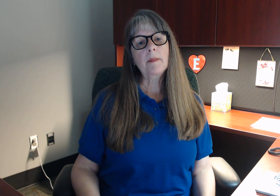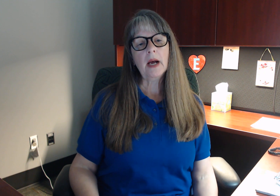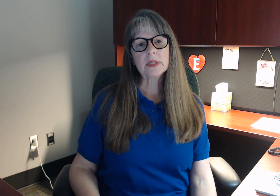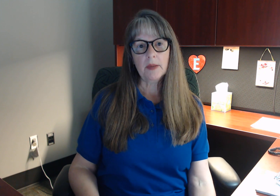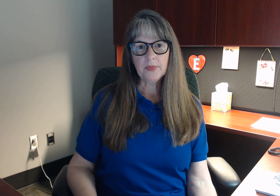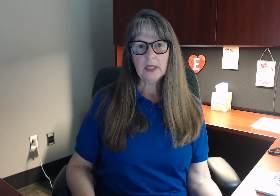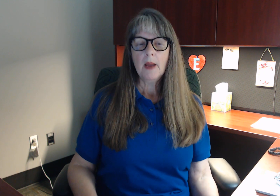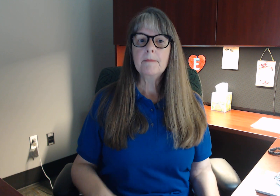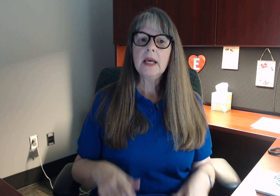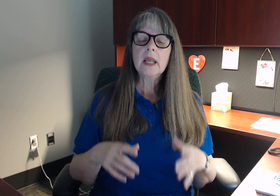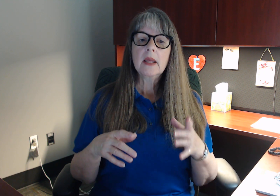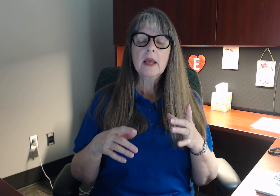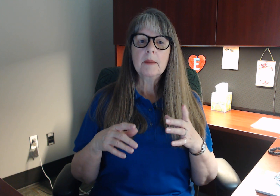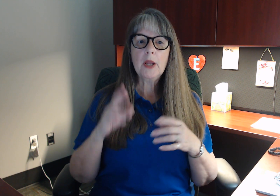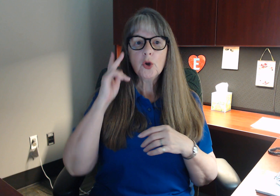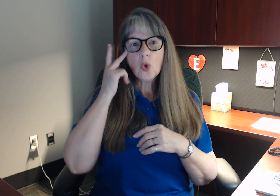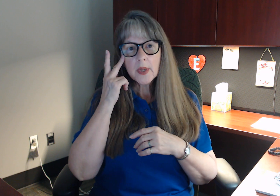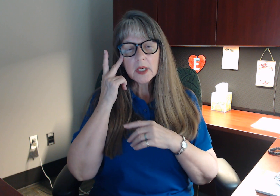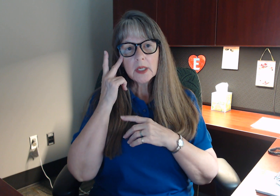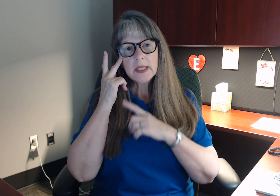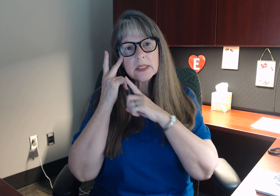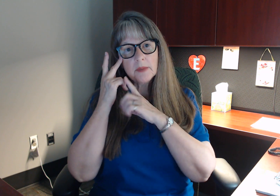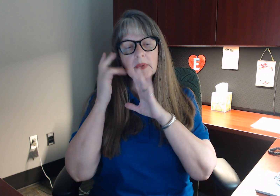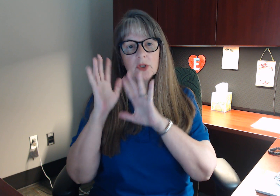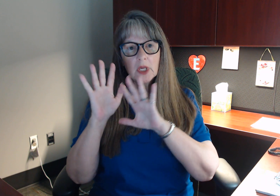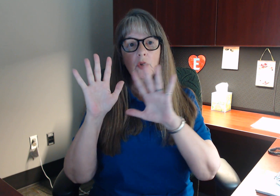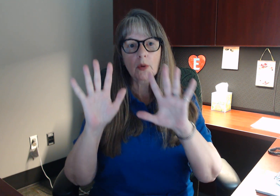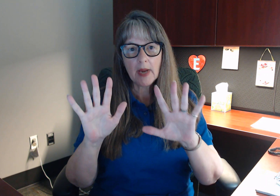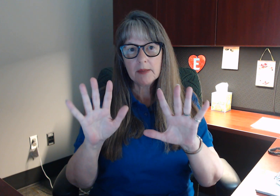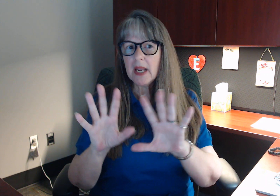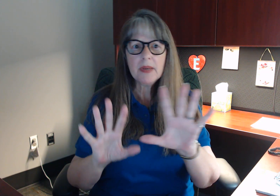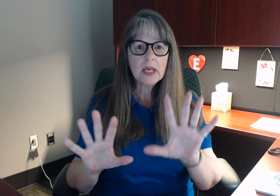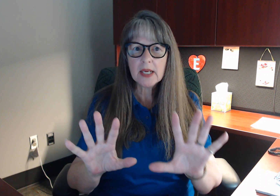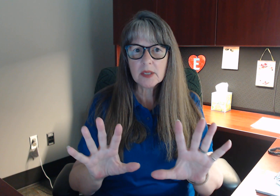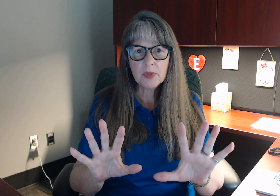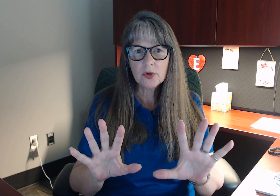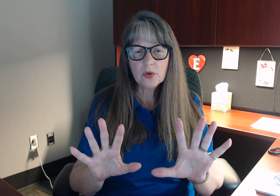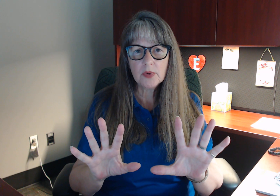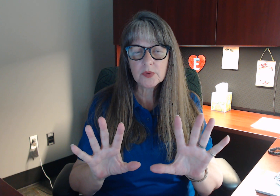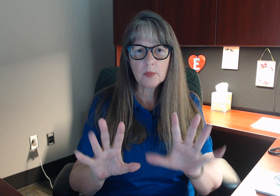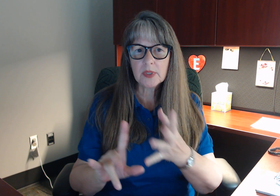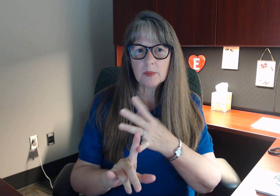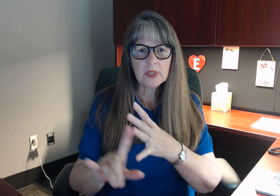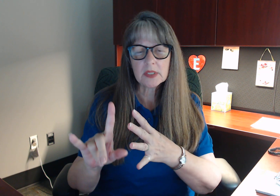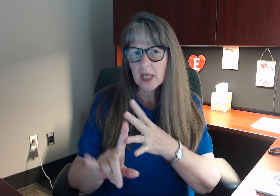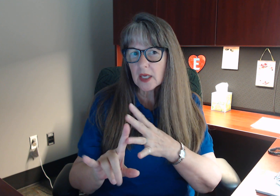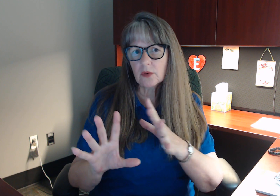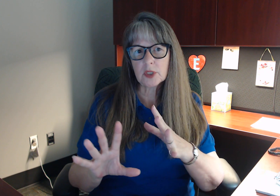about something. But paranoia is something that's in your mind. Maybe it has something to do with what someone has said or